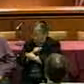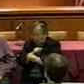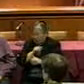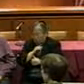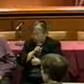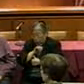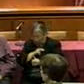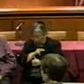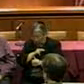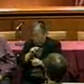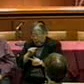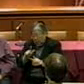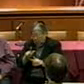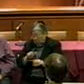Al.